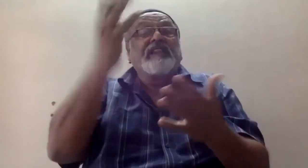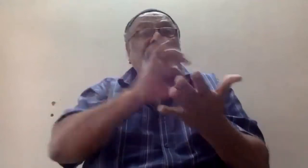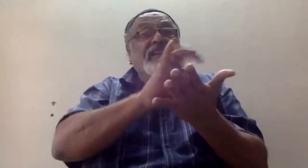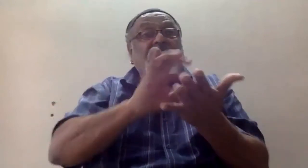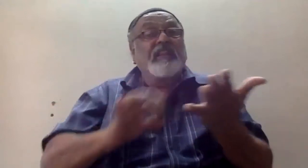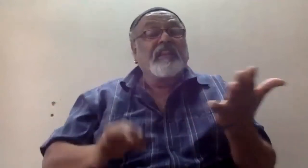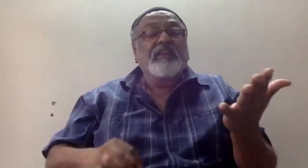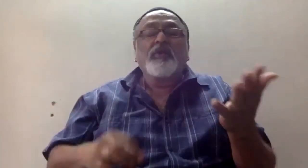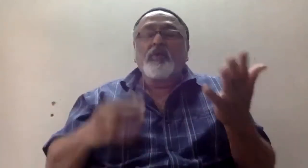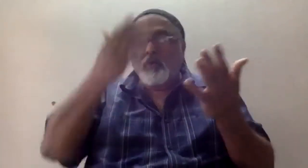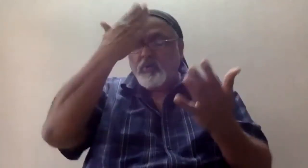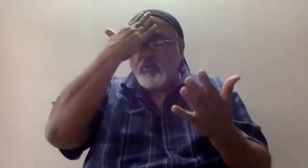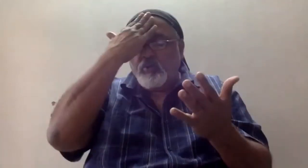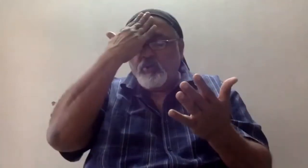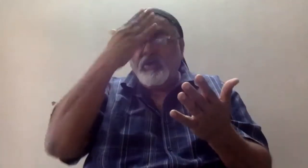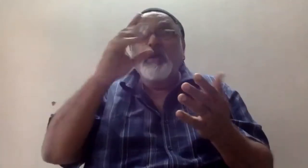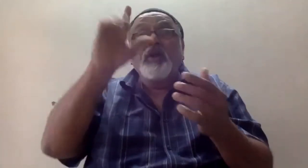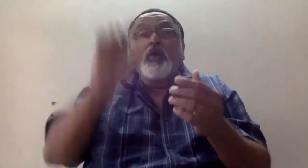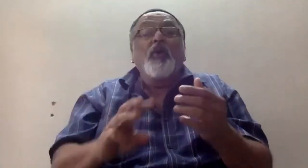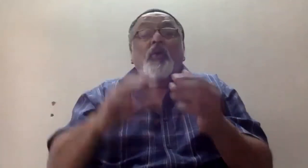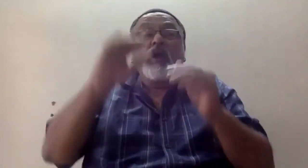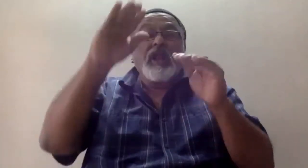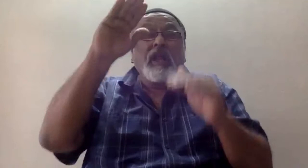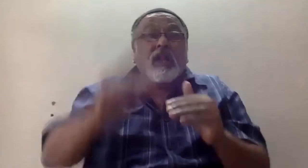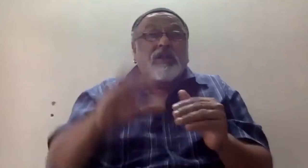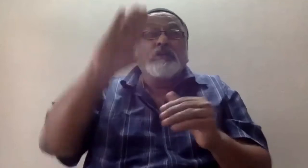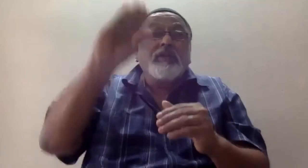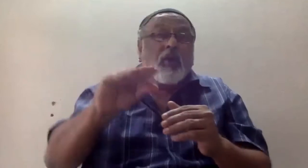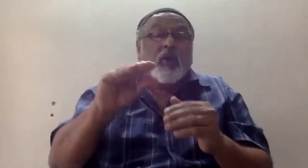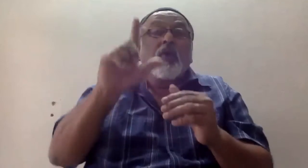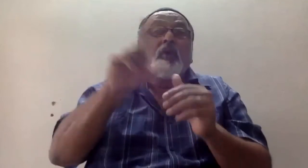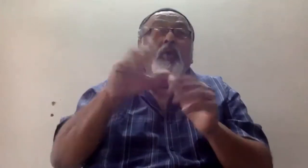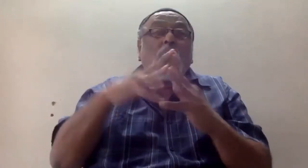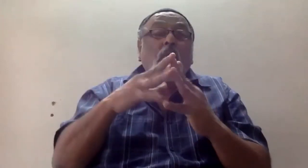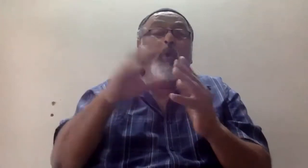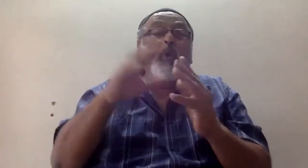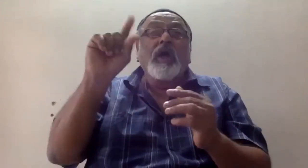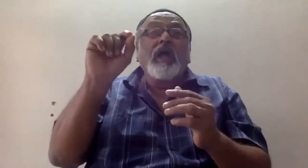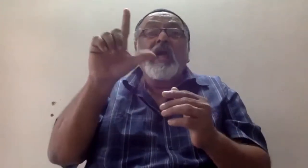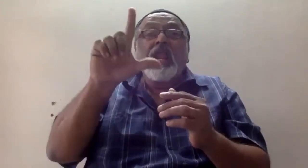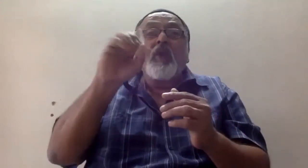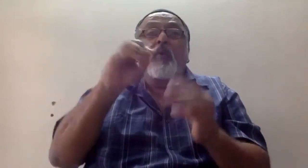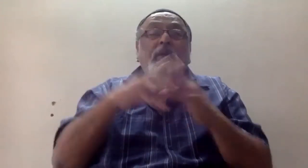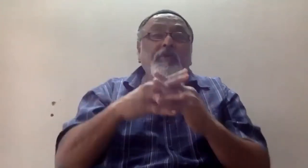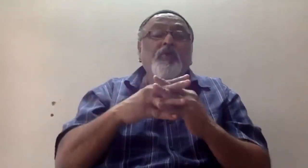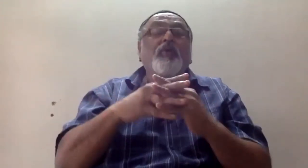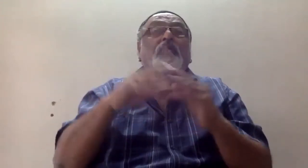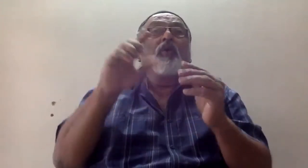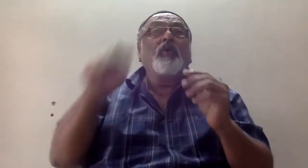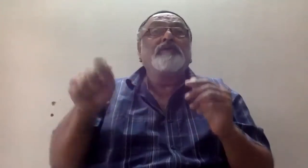Especially in lower courts, most of the things are handwritten. They're not digitized. So I would not know. And